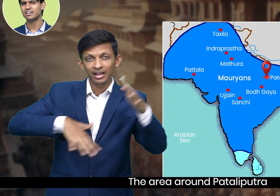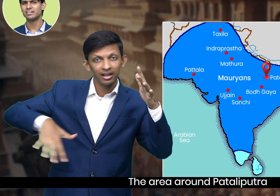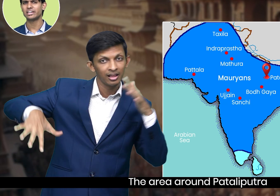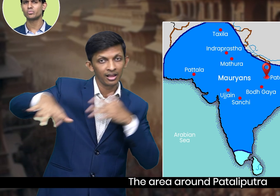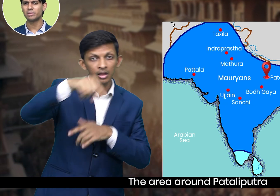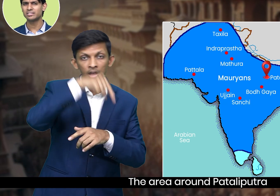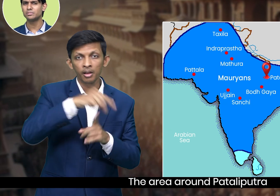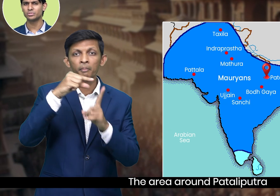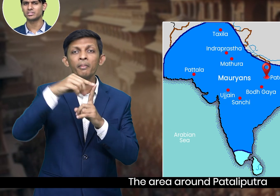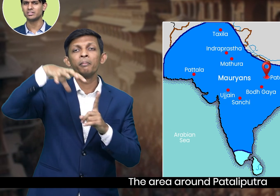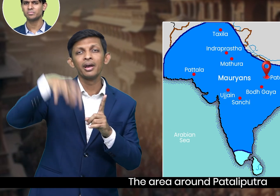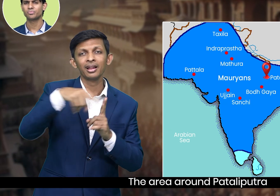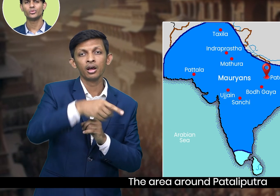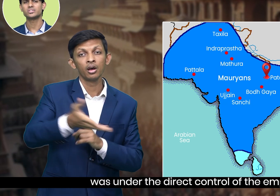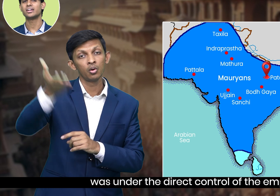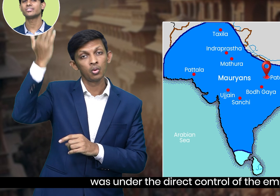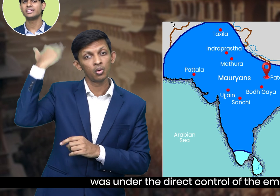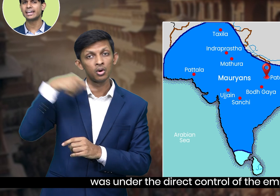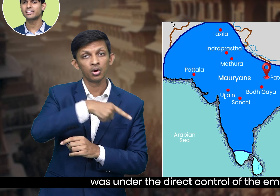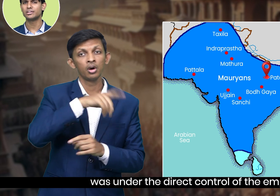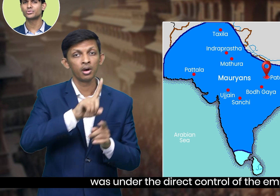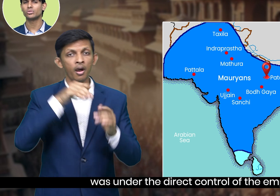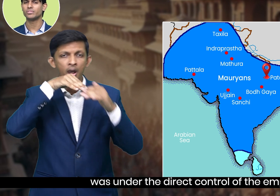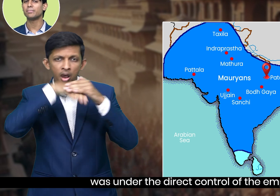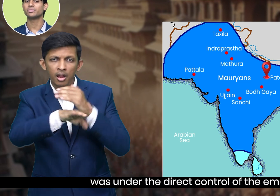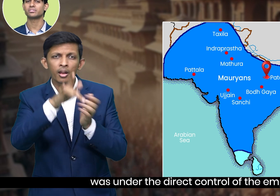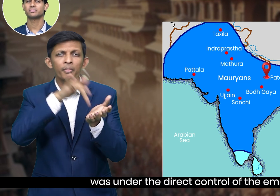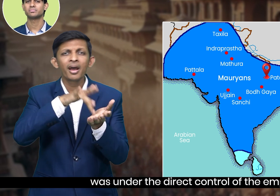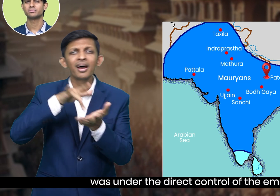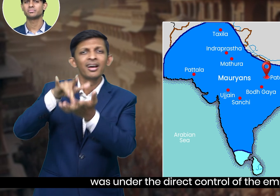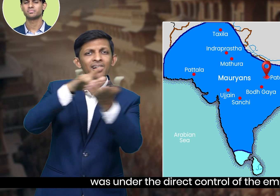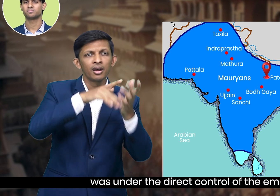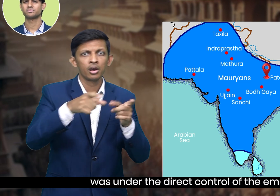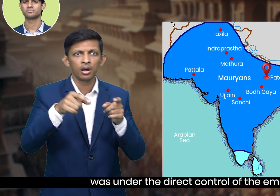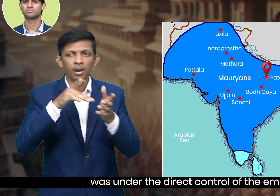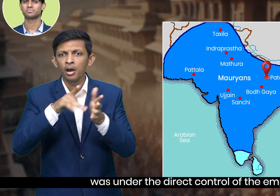The area around Pataliputra was under the direct control of the emperor.